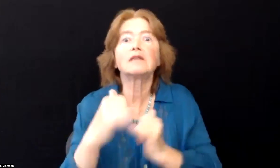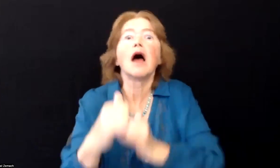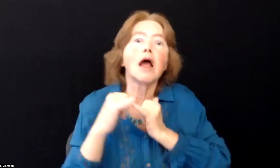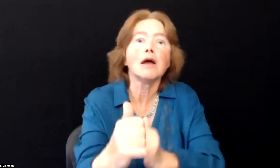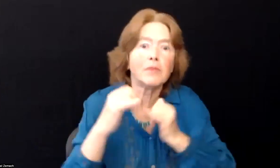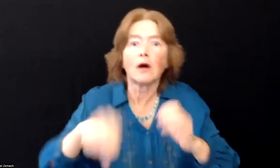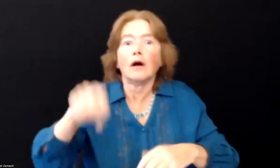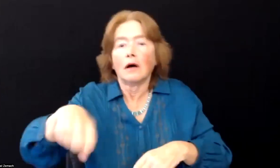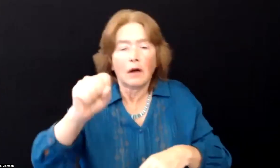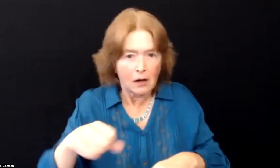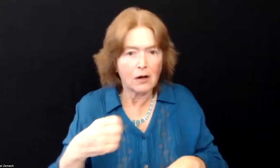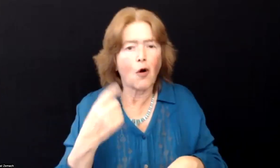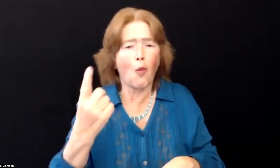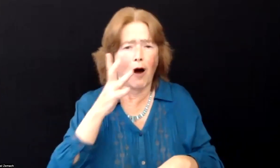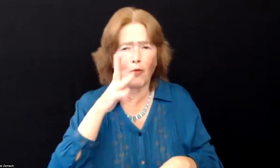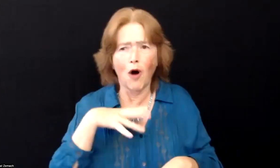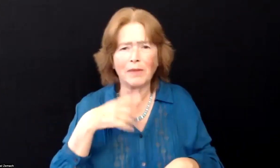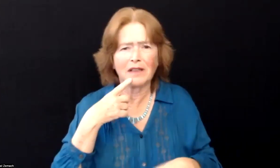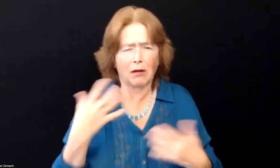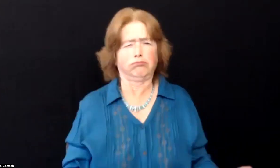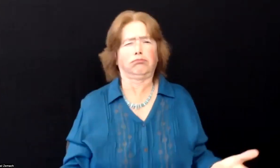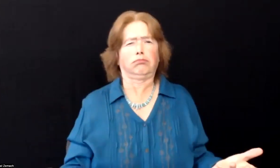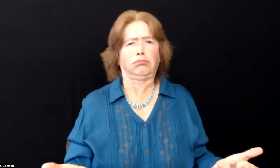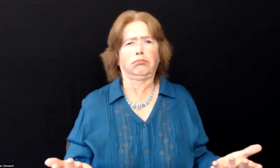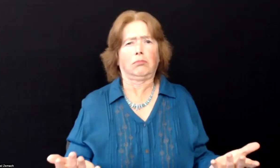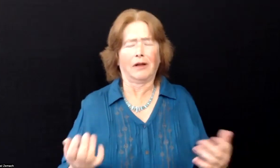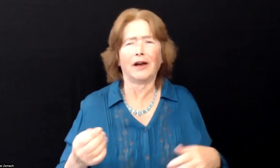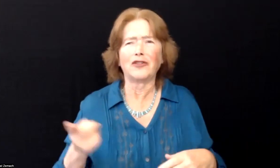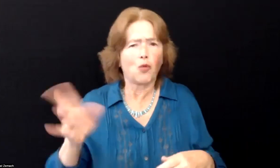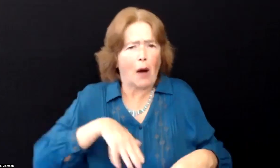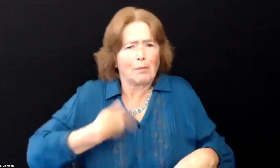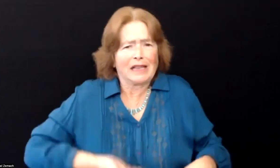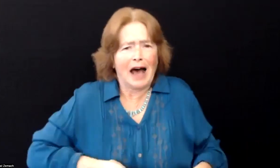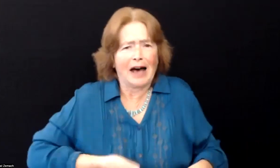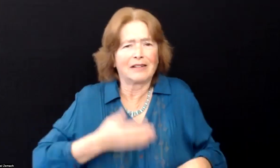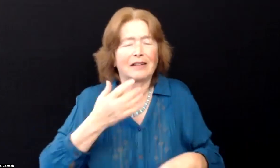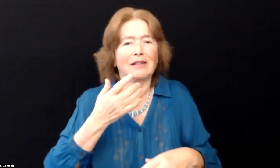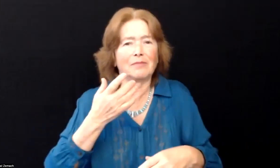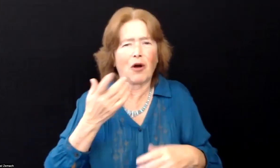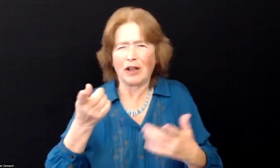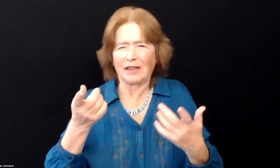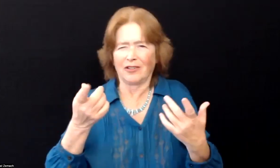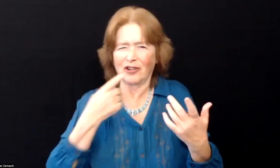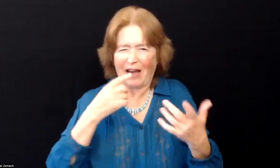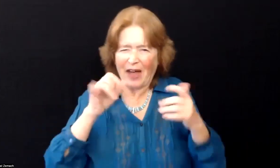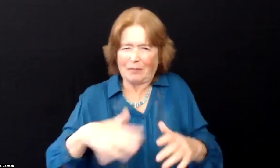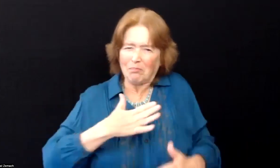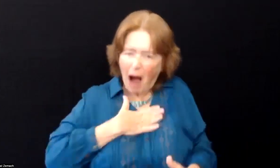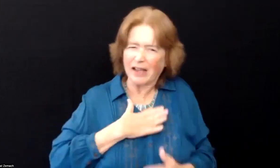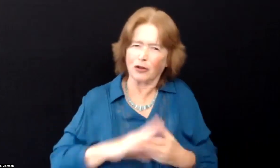experience I had. One woman said, wait a minute. She was kind of upset because she said, oh, you wrote my